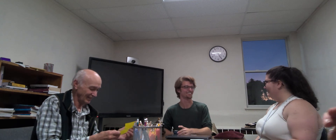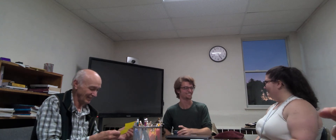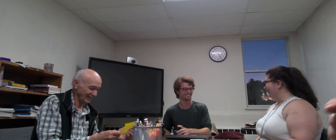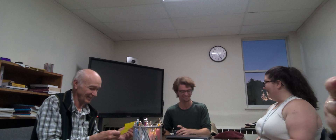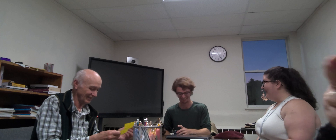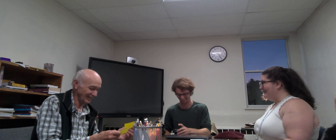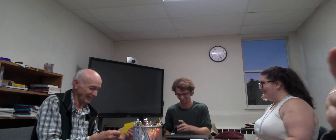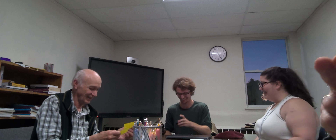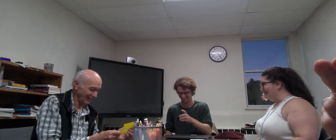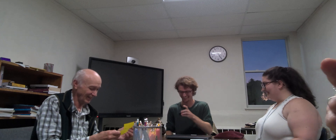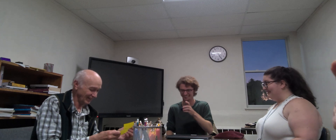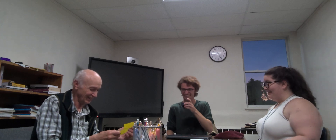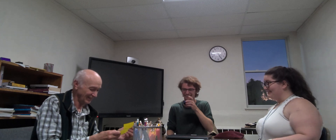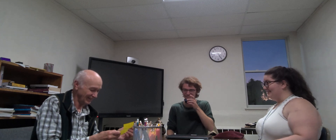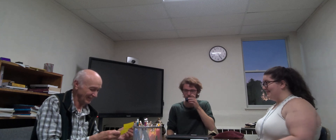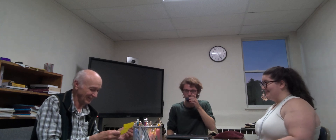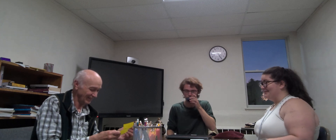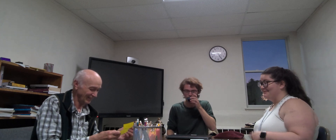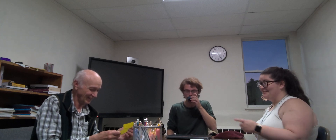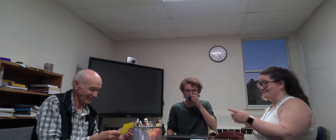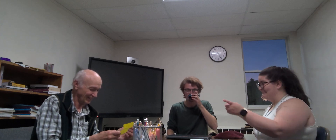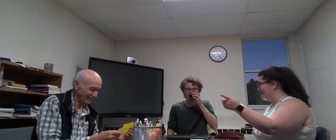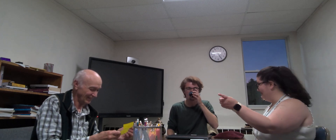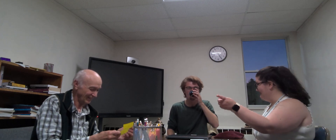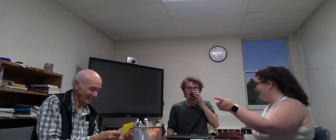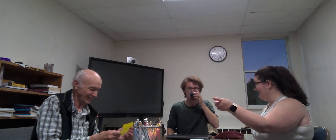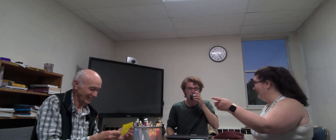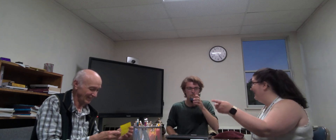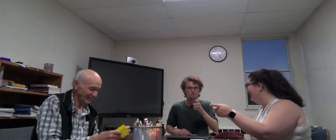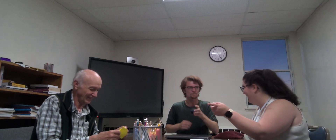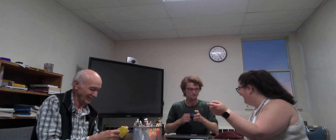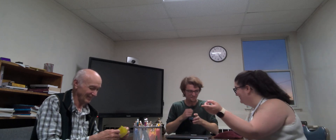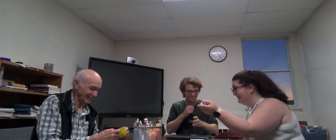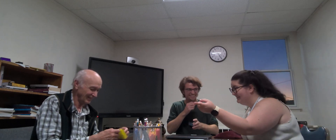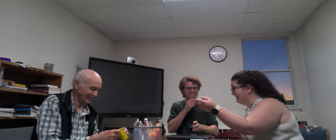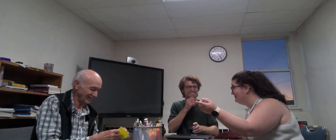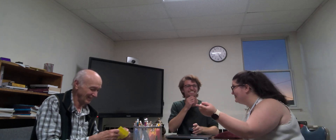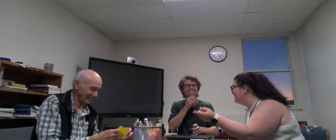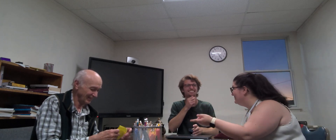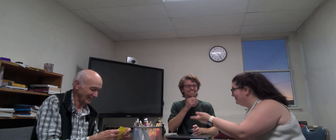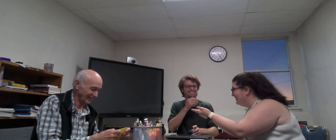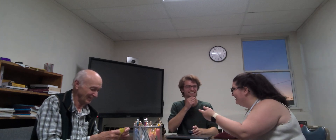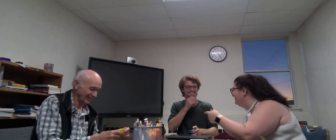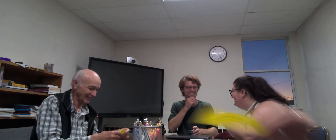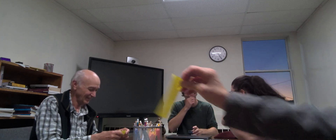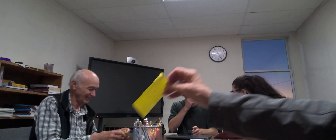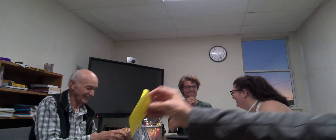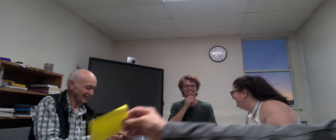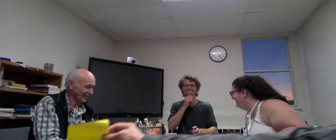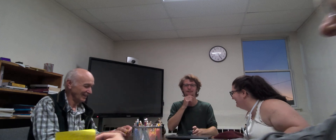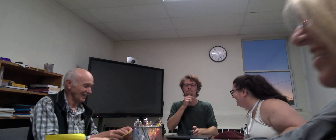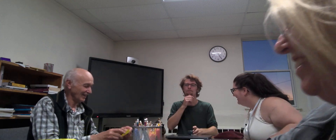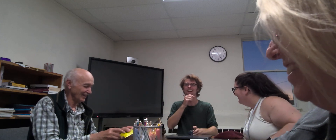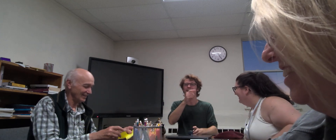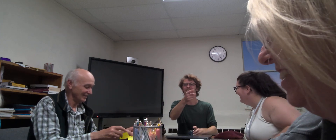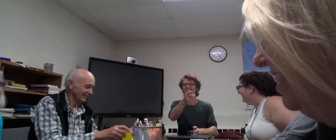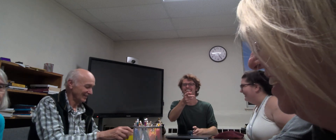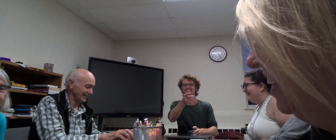the solution. Oh, okay, if I was a doctor, I'd much be have more. your would solution. give him You the- do. I do. What Alright. are you I gonna think David, you do?